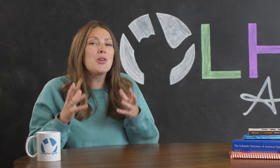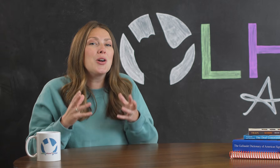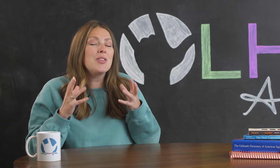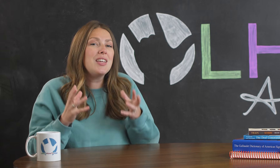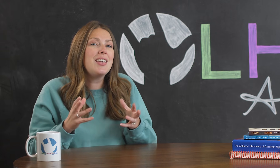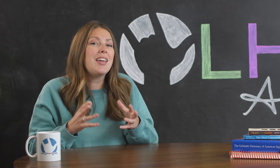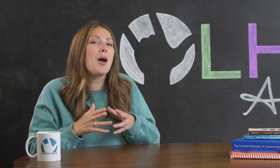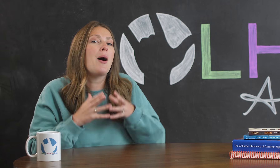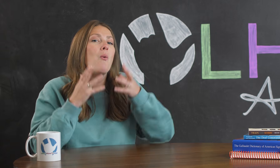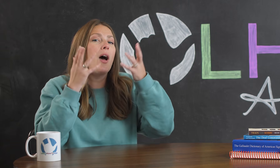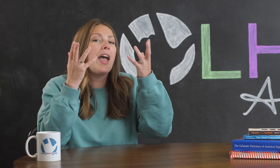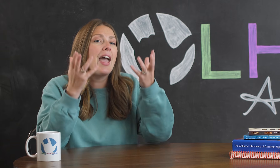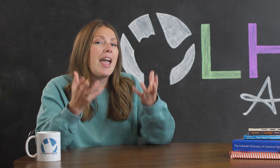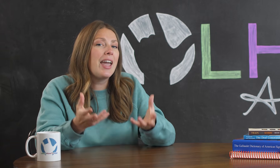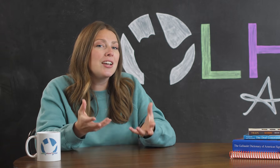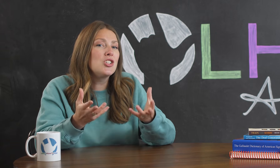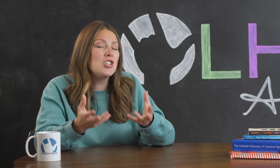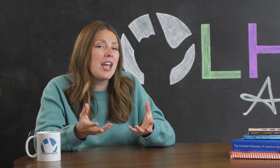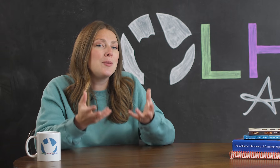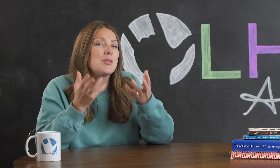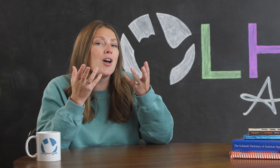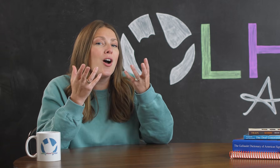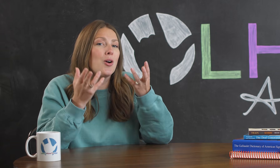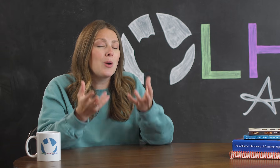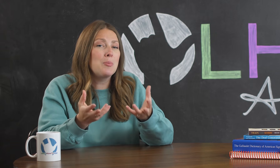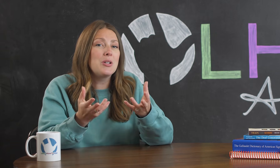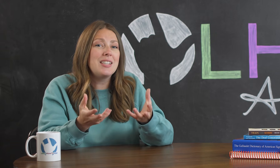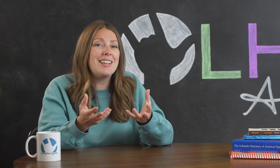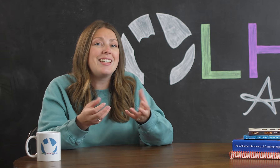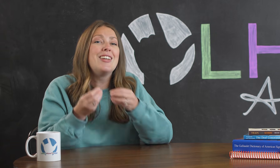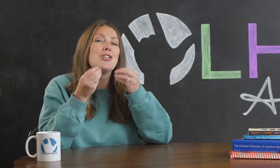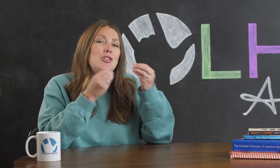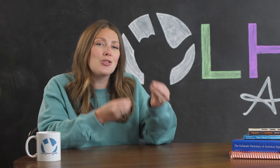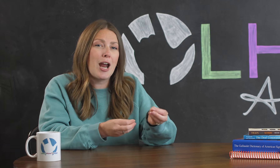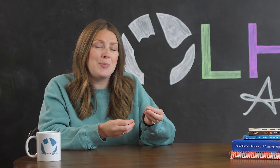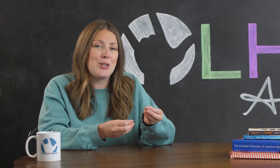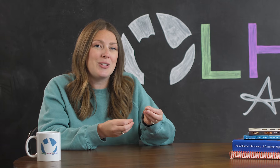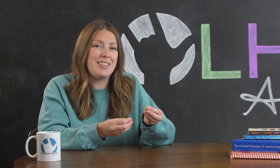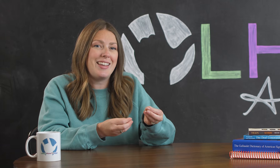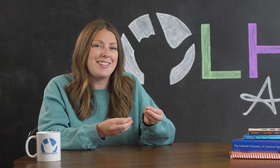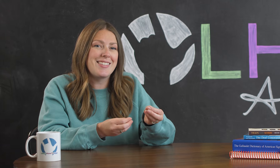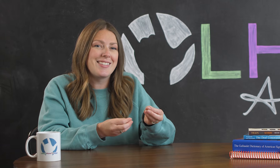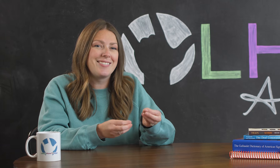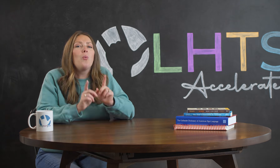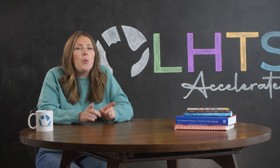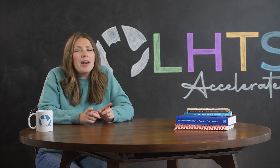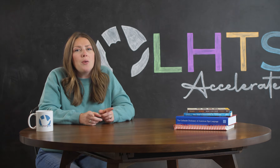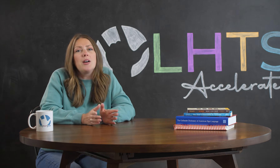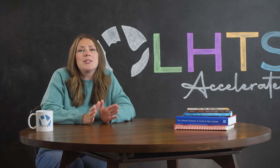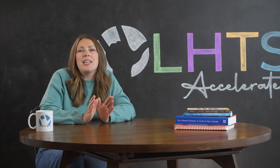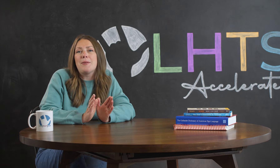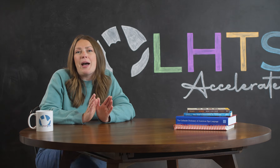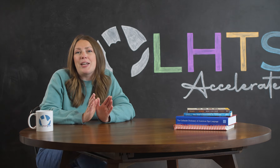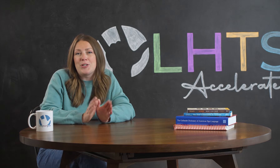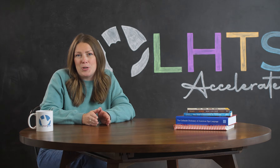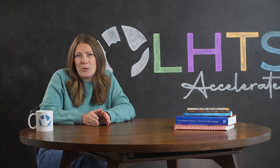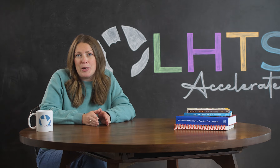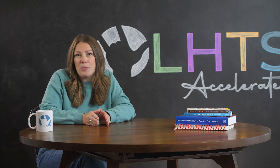start thinking about what hand shapes are represented to describe certain things. When I was in my interpreting